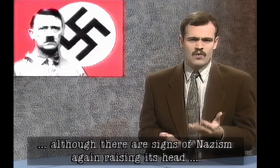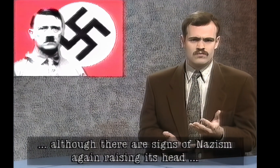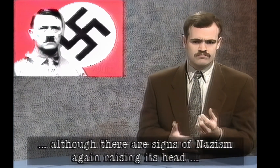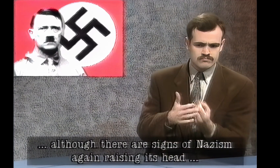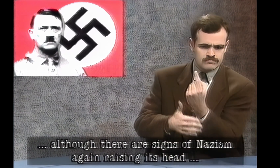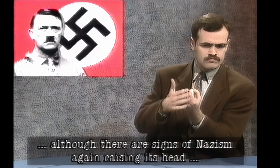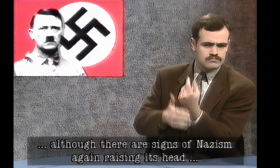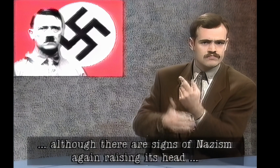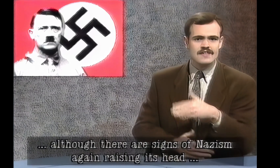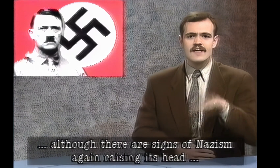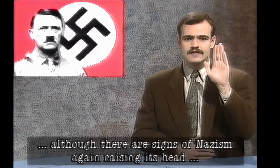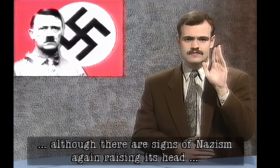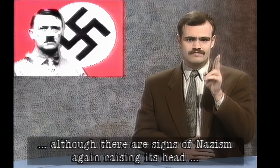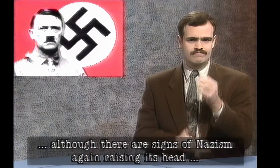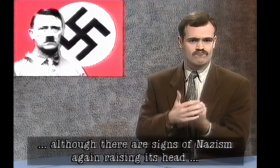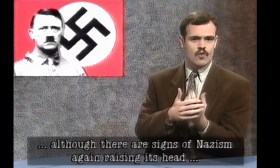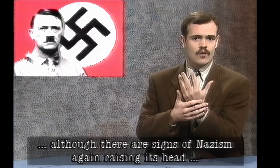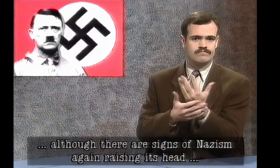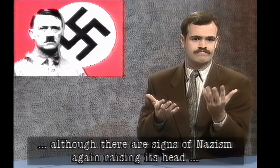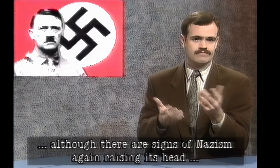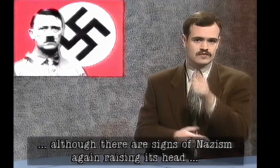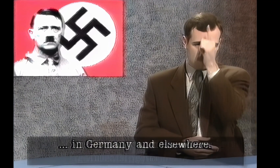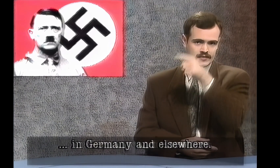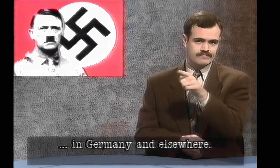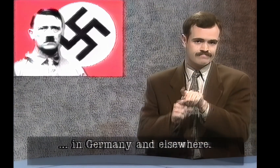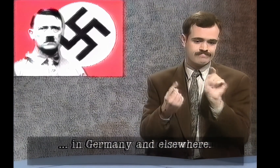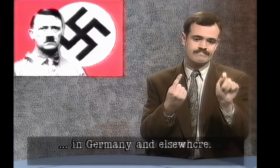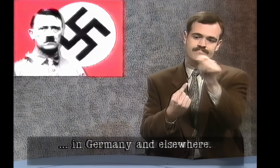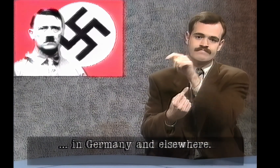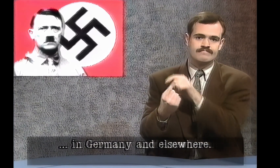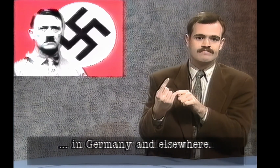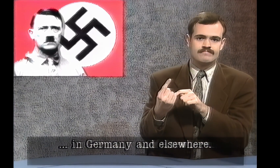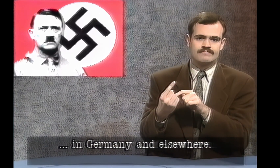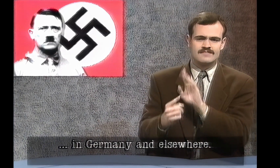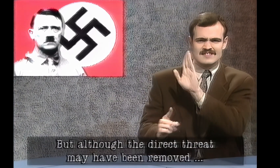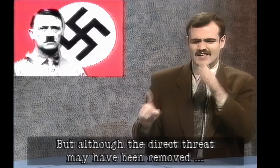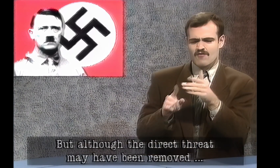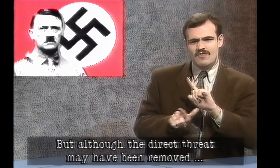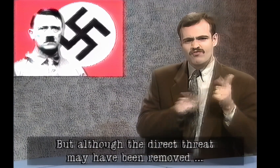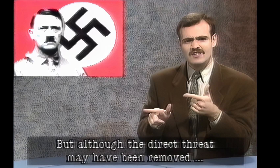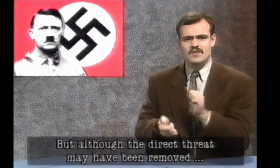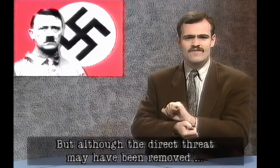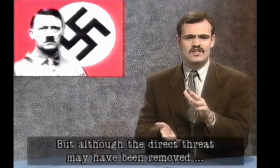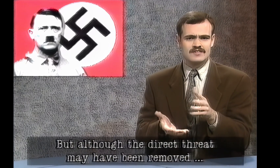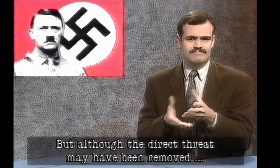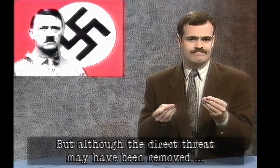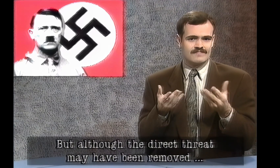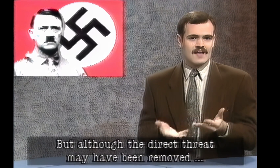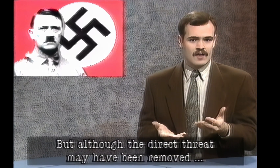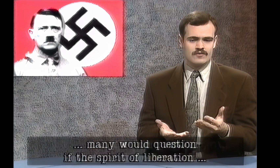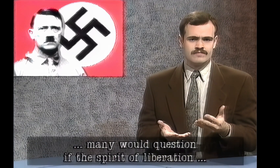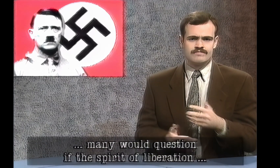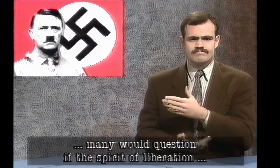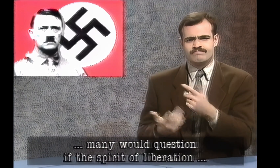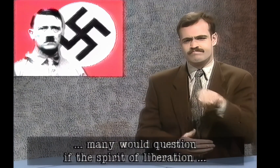time, although there are signs of Nazism again raising its head in Germany and elsewhere. But although the direct threat may have been